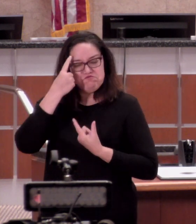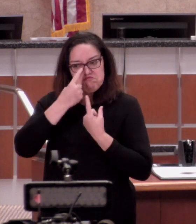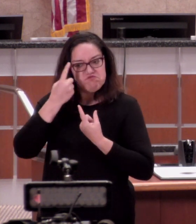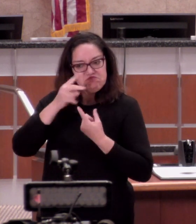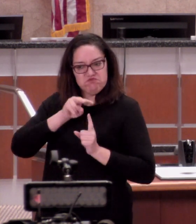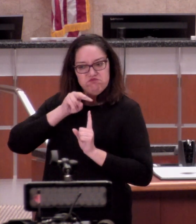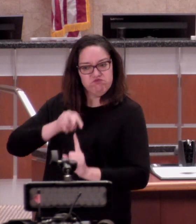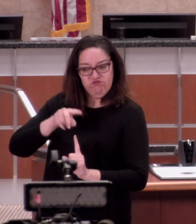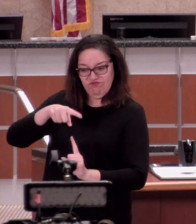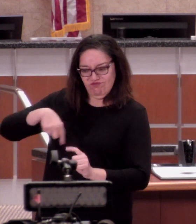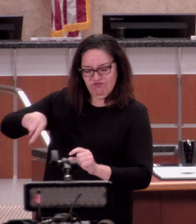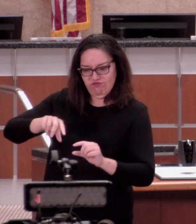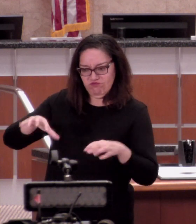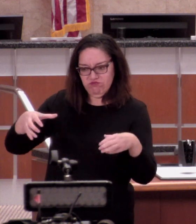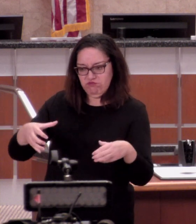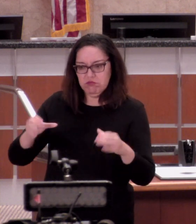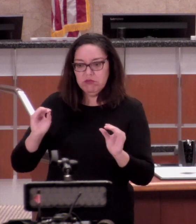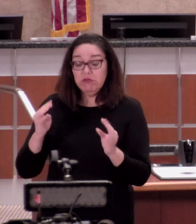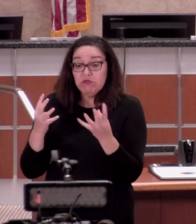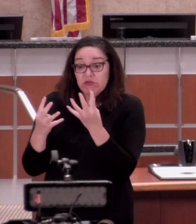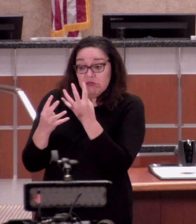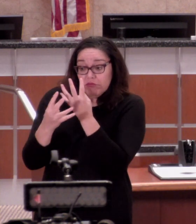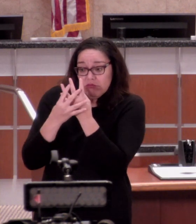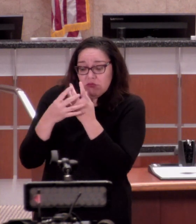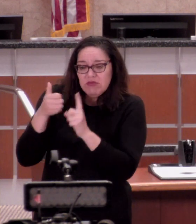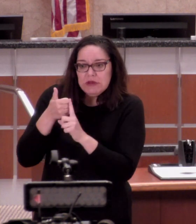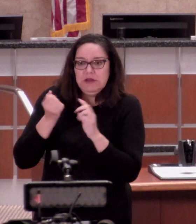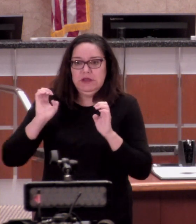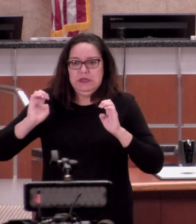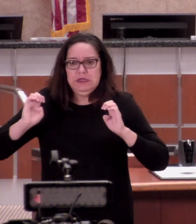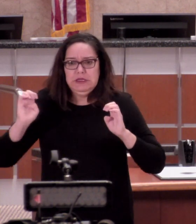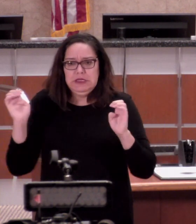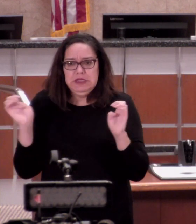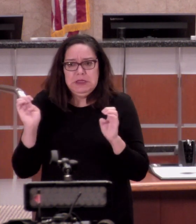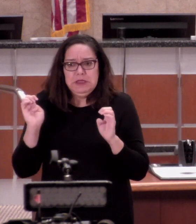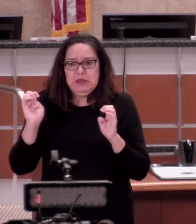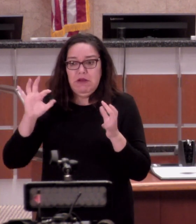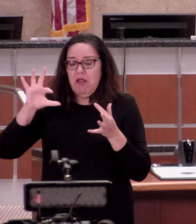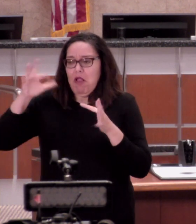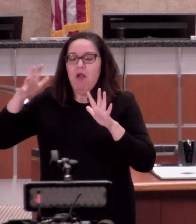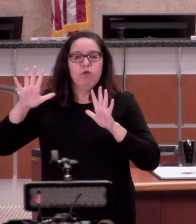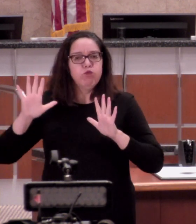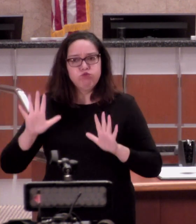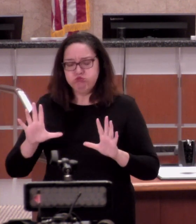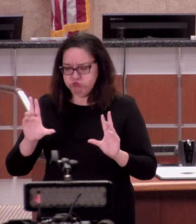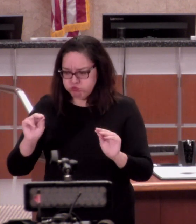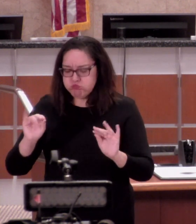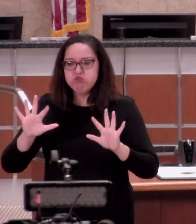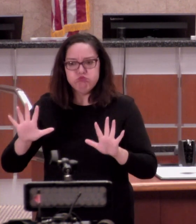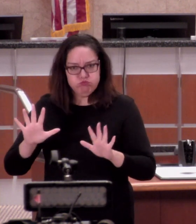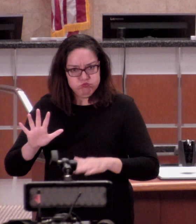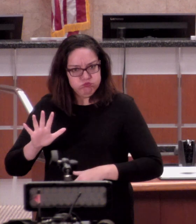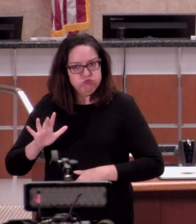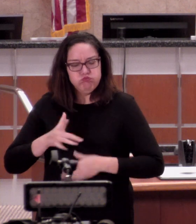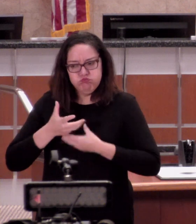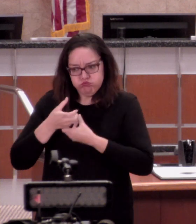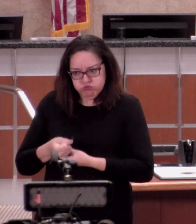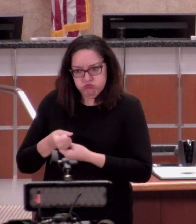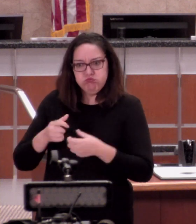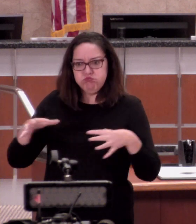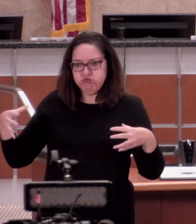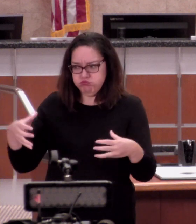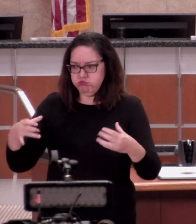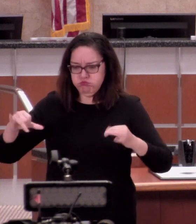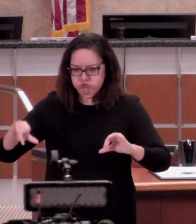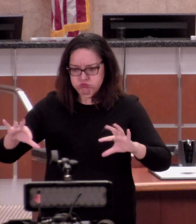of jail emergency that we are not handling. We believe that we have this contained at the moment. We